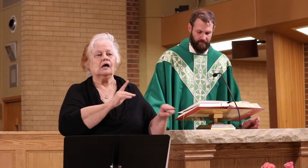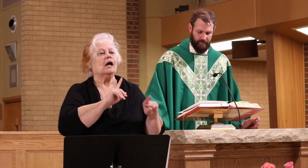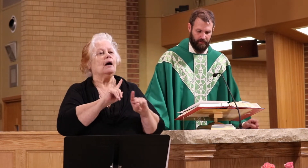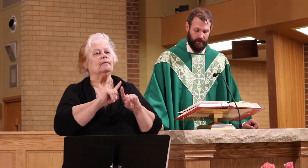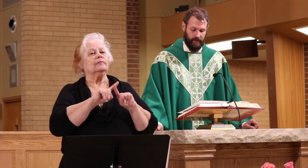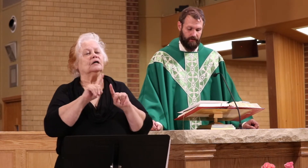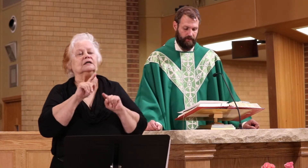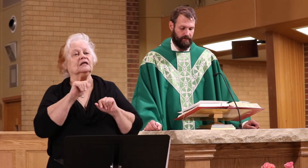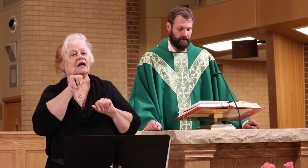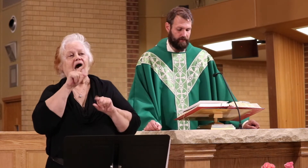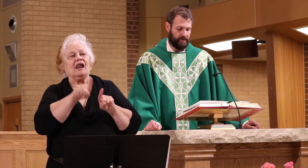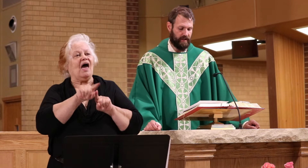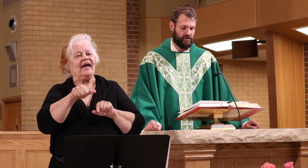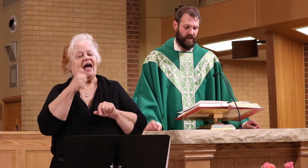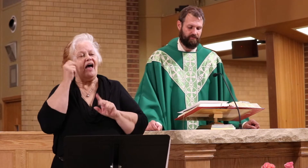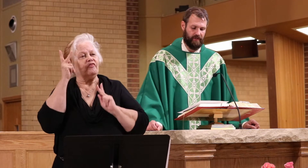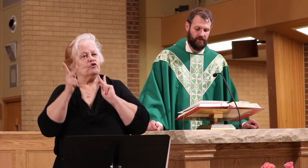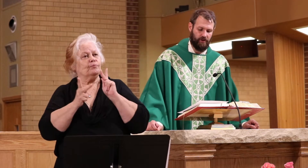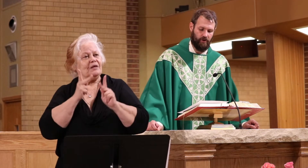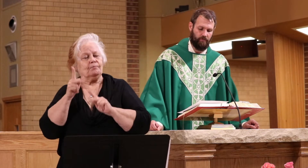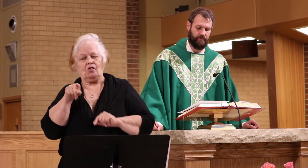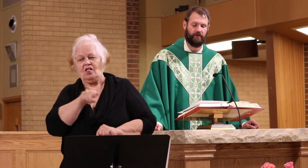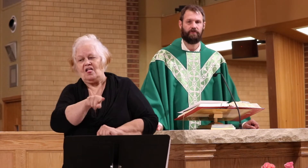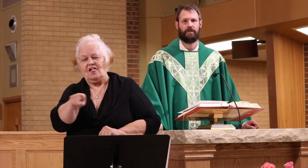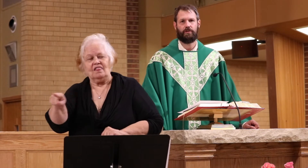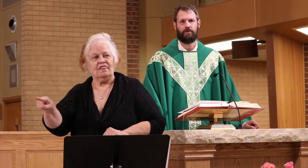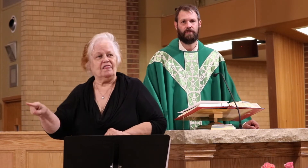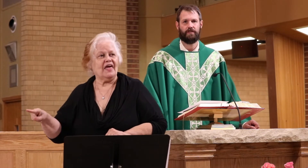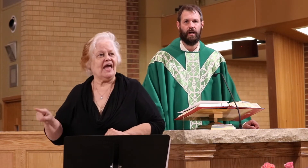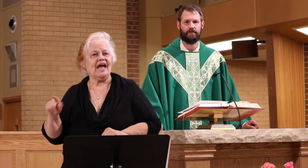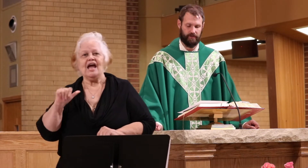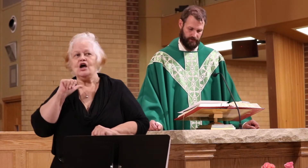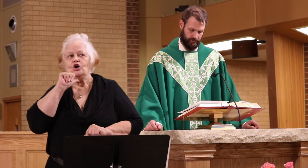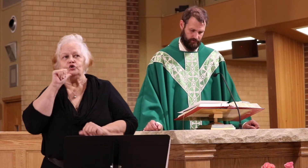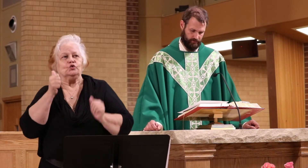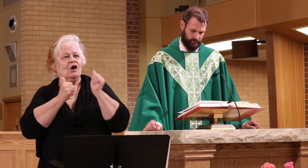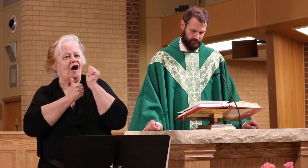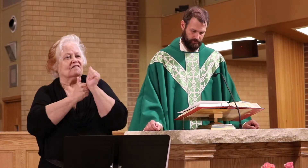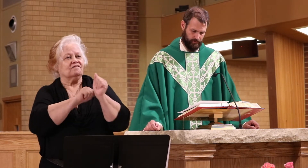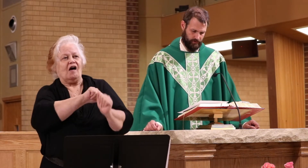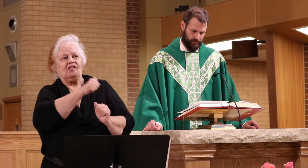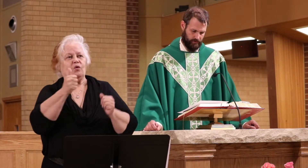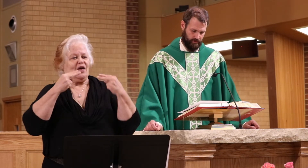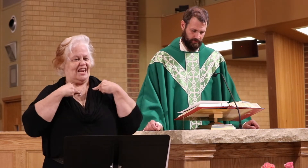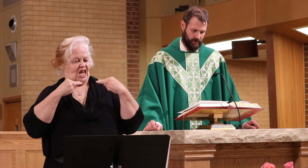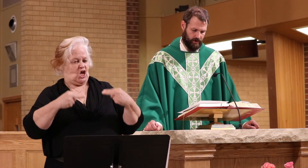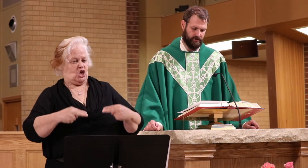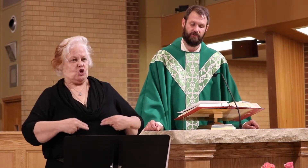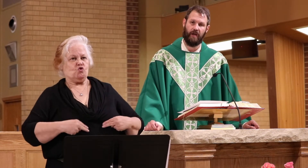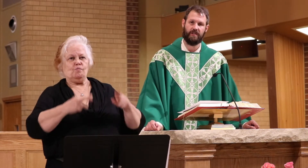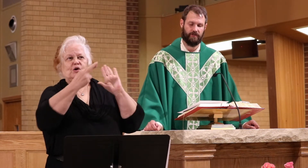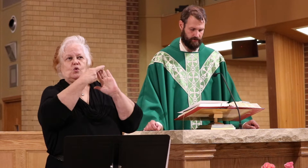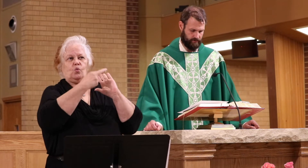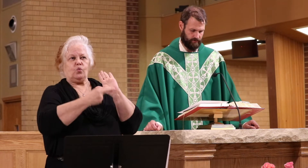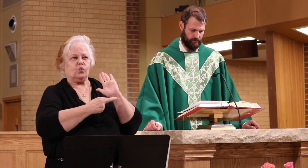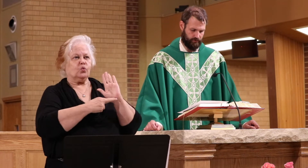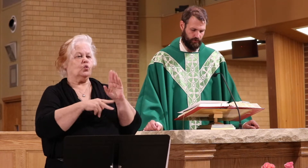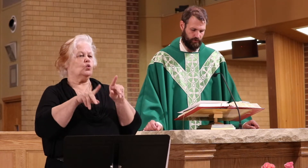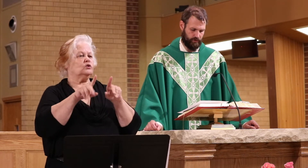Unlike some other people, they champion no purely human doctrine with regard to